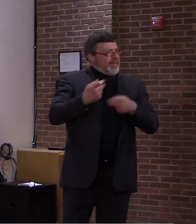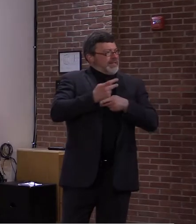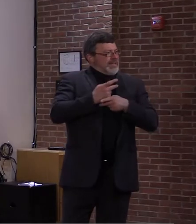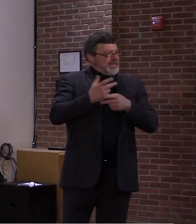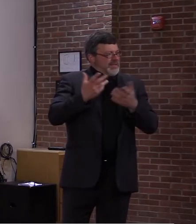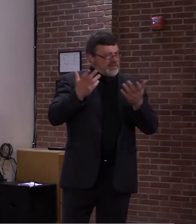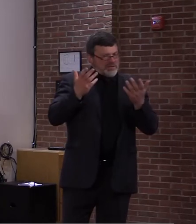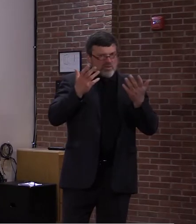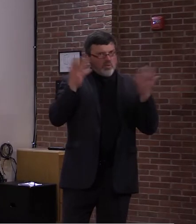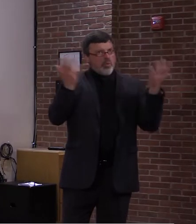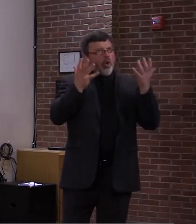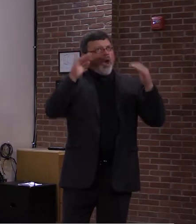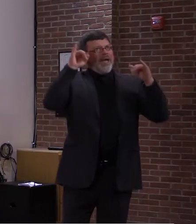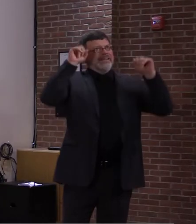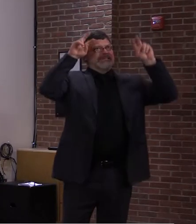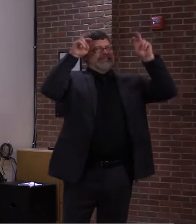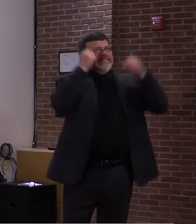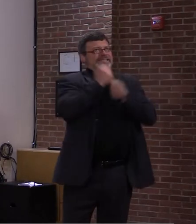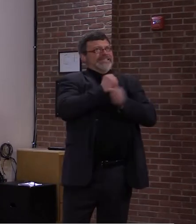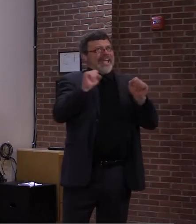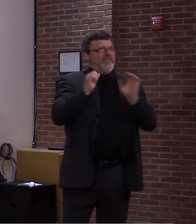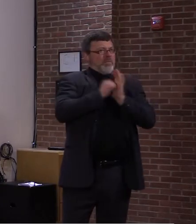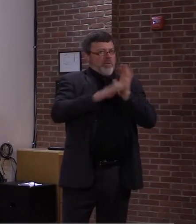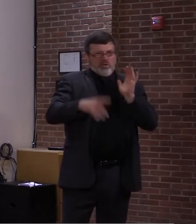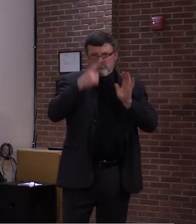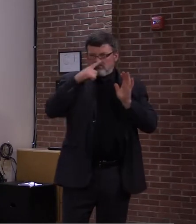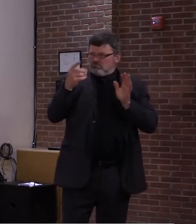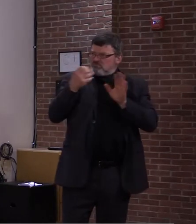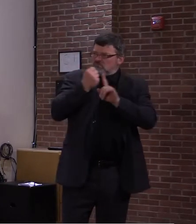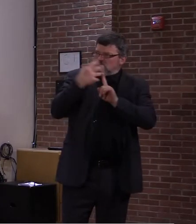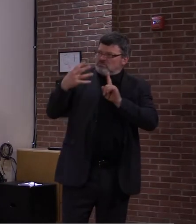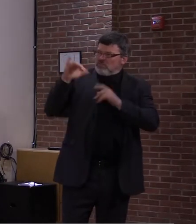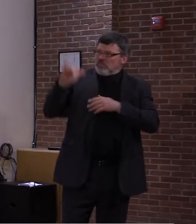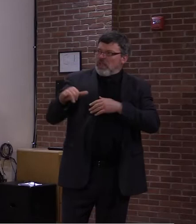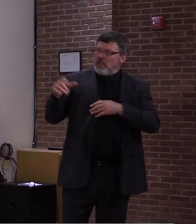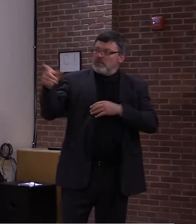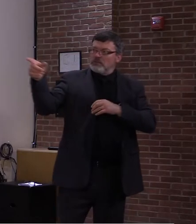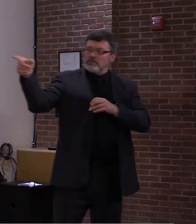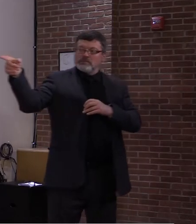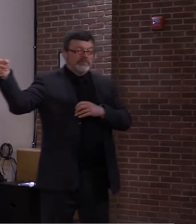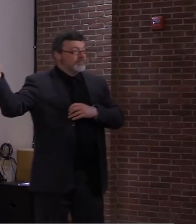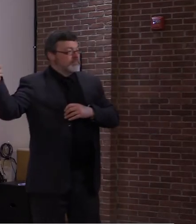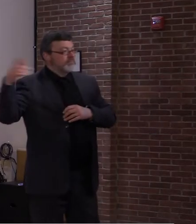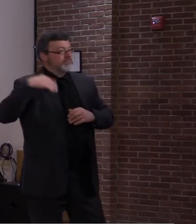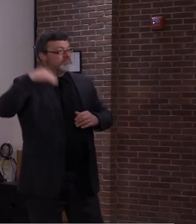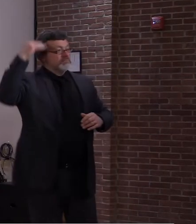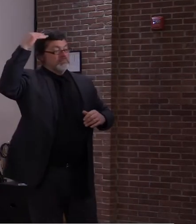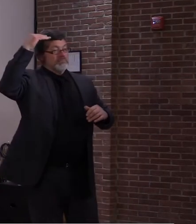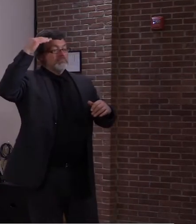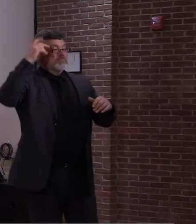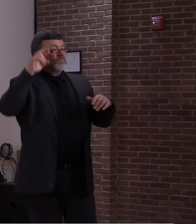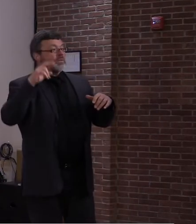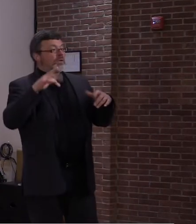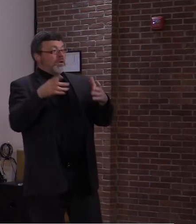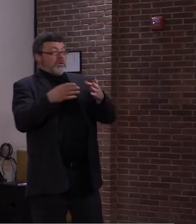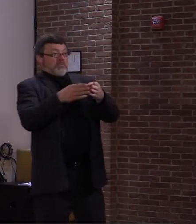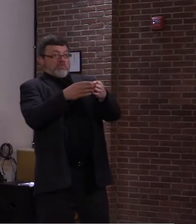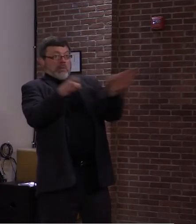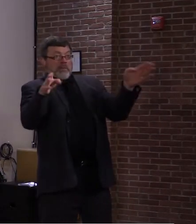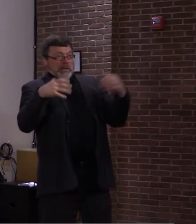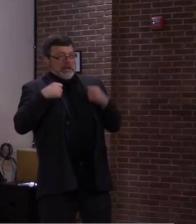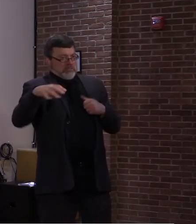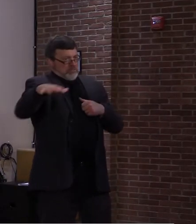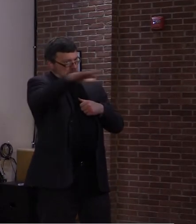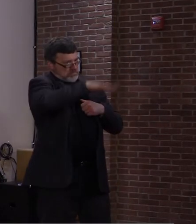Yeah, I think public health in general, and certainly public health in Vermont, has stood for access and reproductive rights.